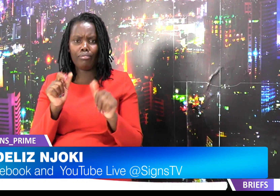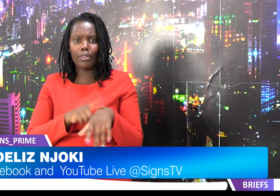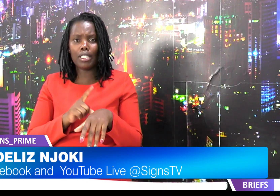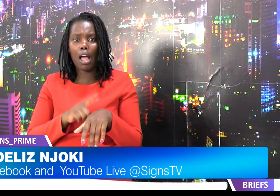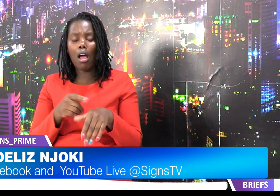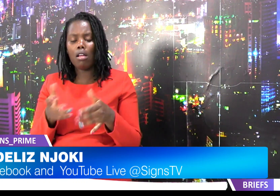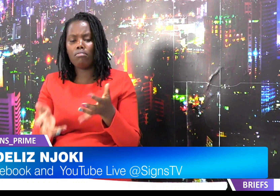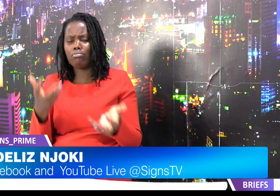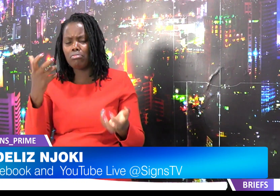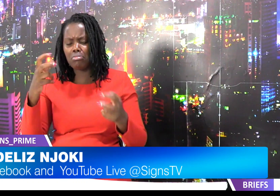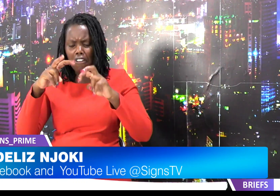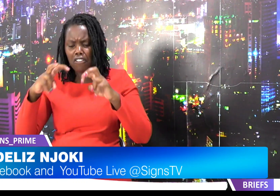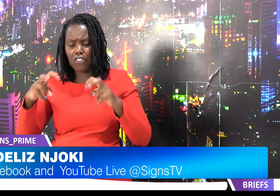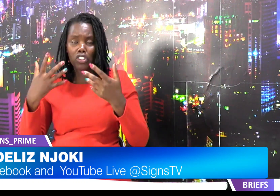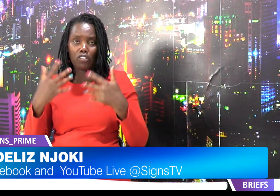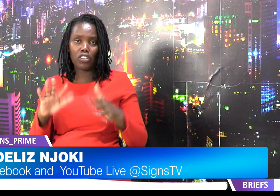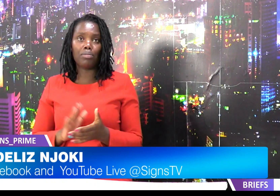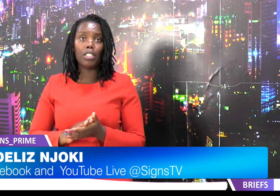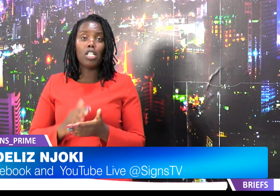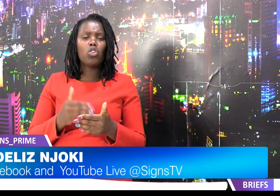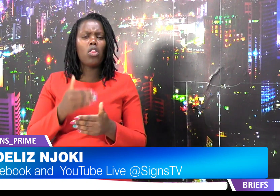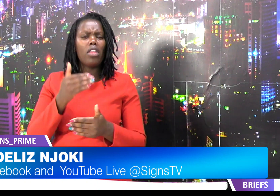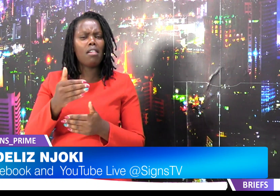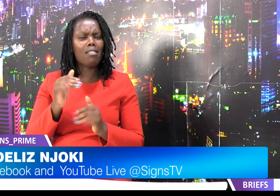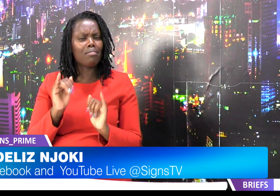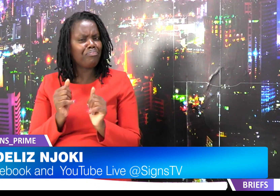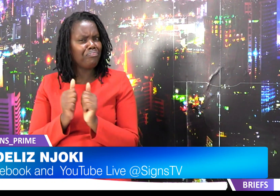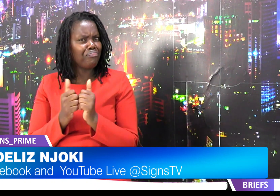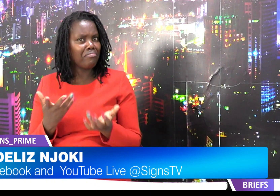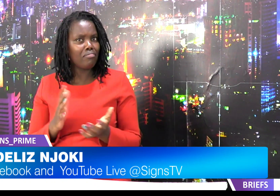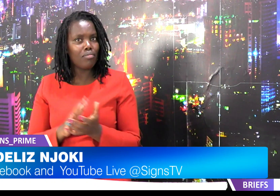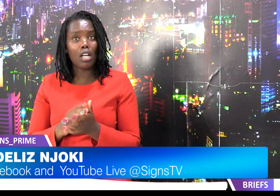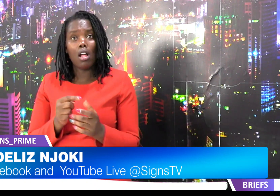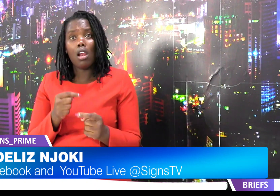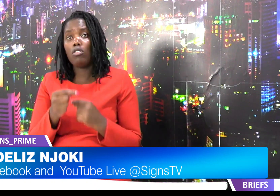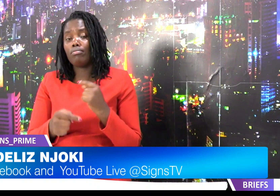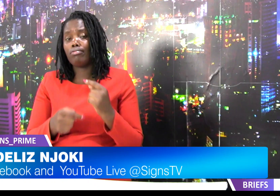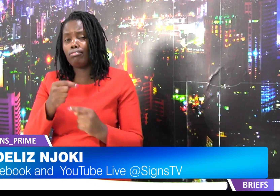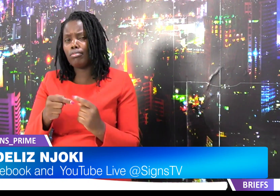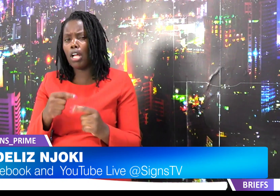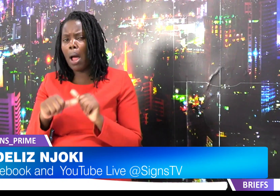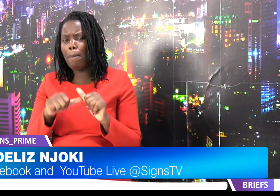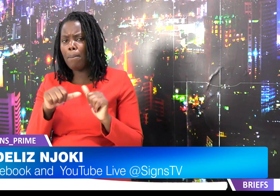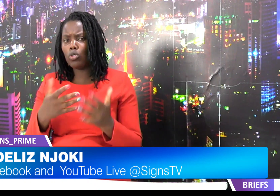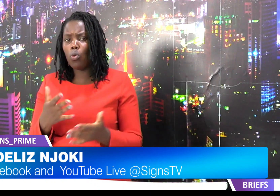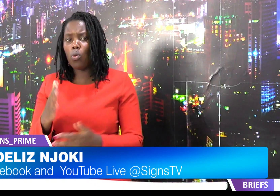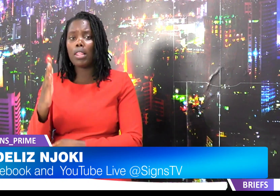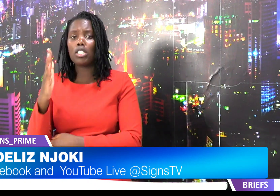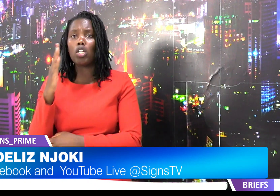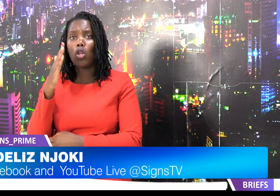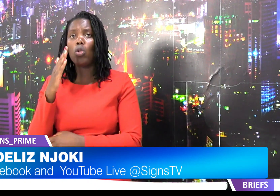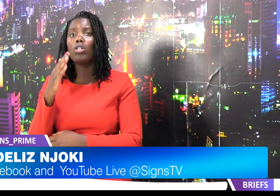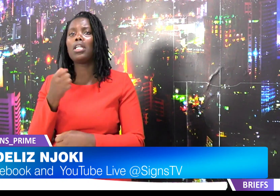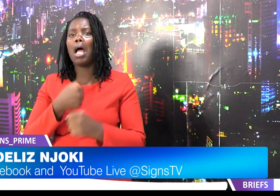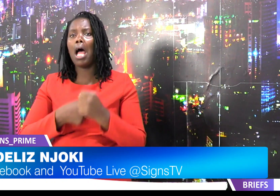Let's hope they're going to have funerals after the investigations and they're going to set the souls to rest in